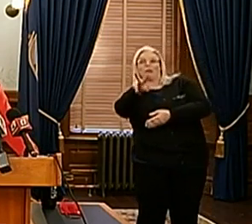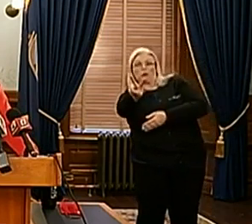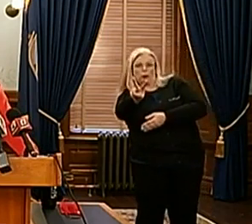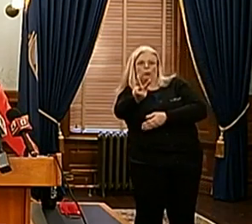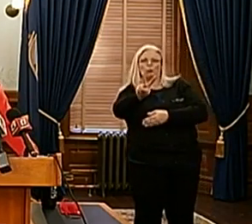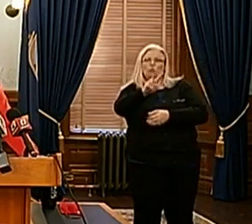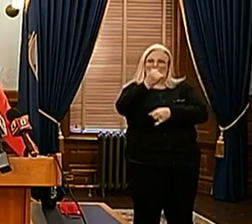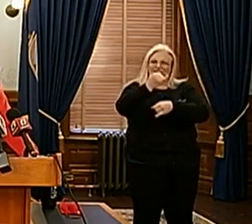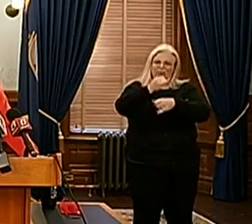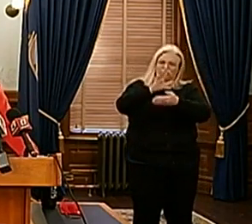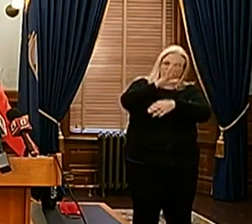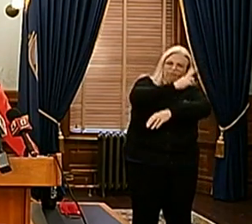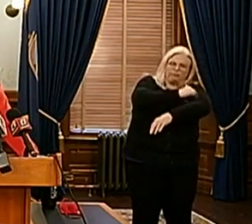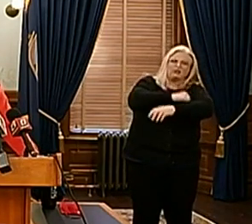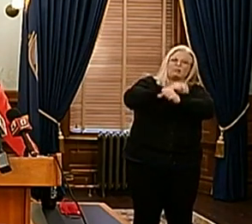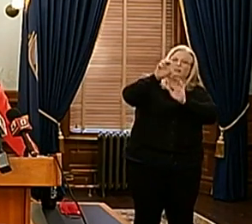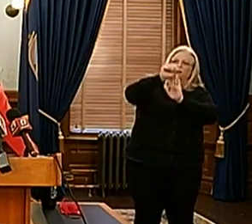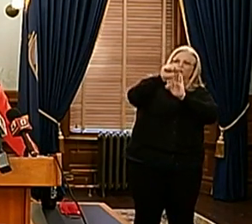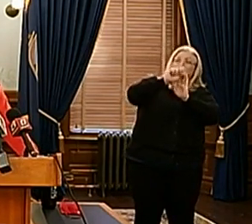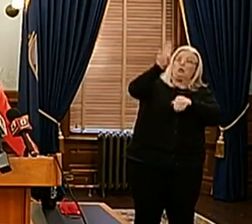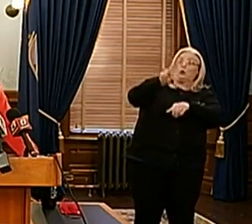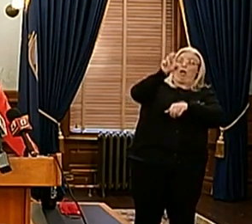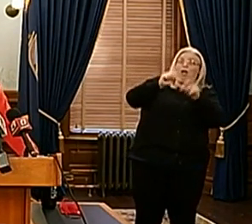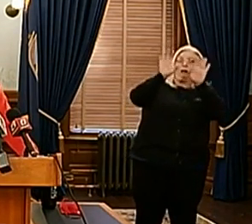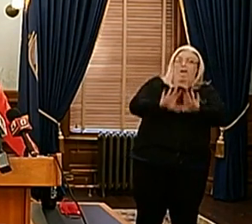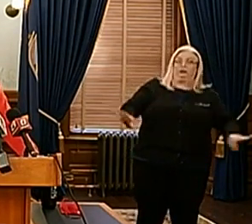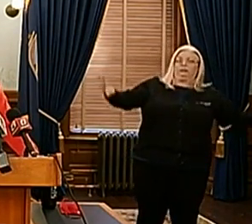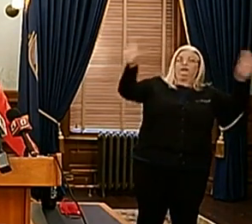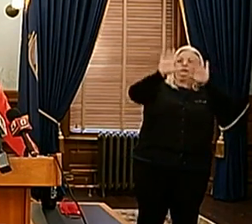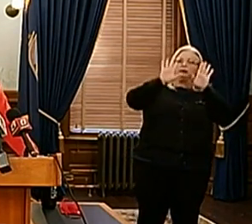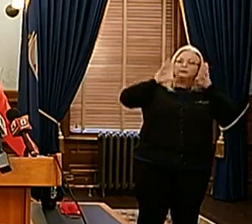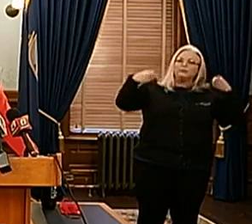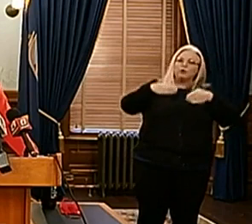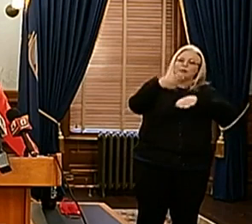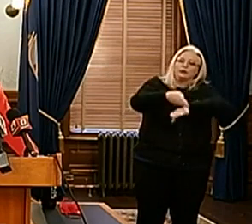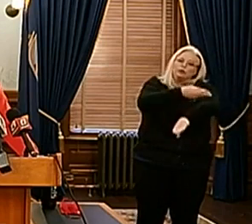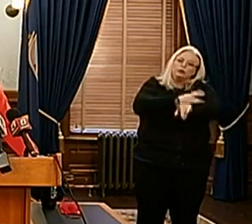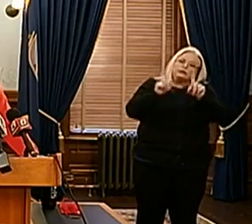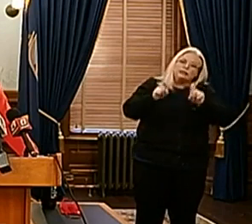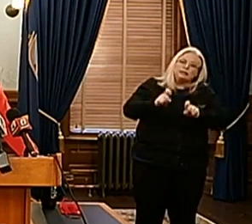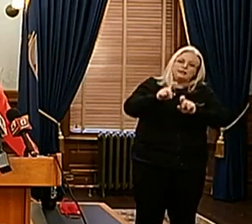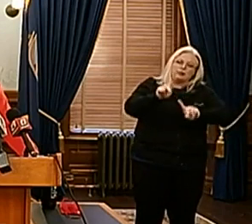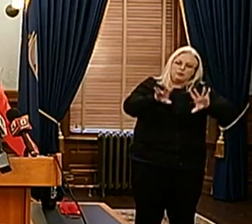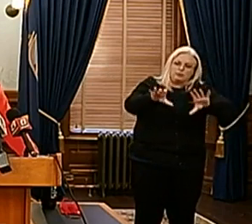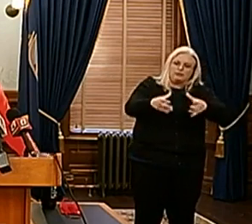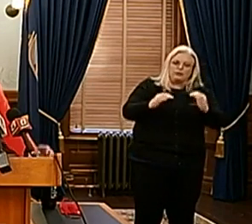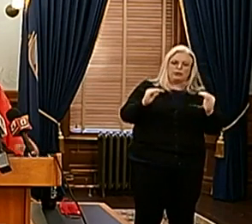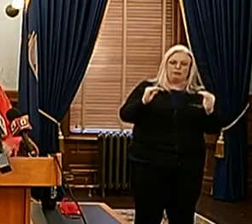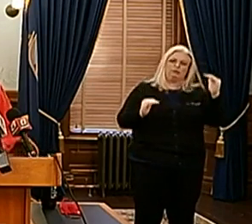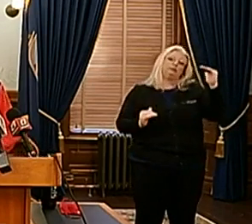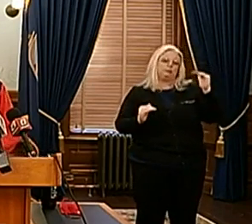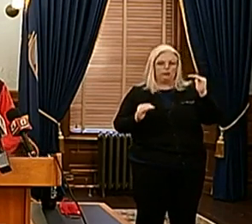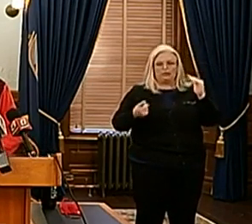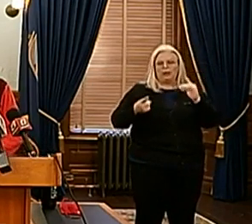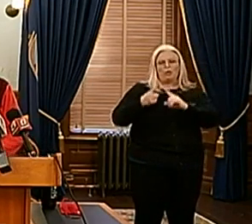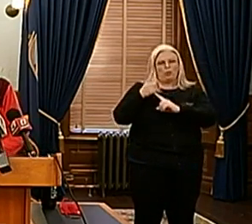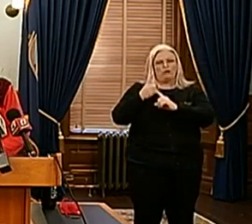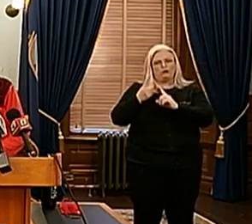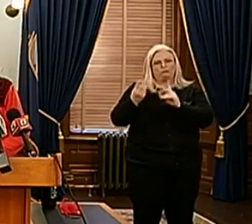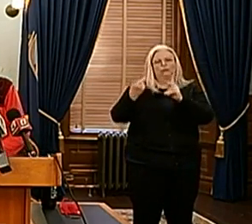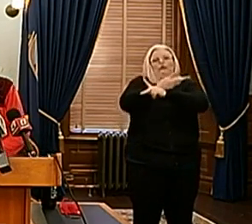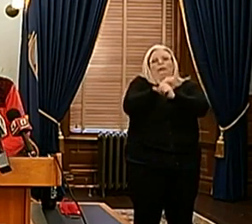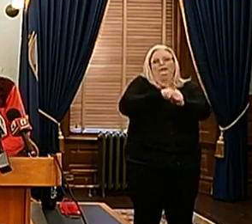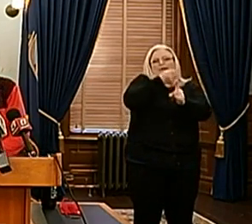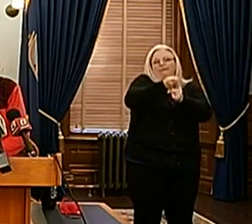institutions across the United States that will focus on increasing testing in populations disproportionately affected by